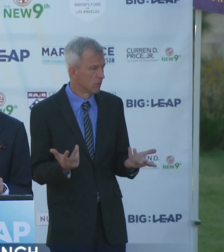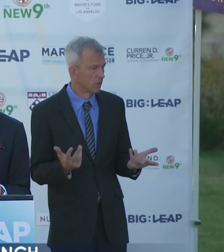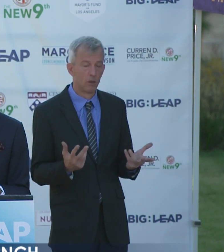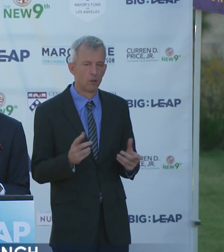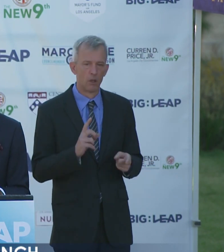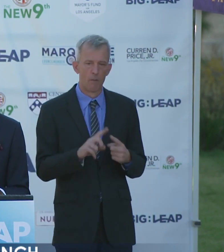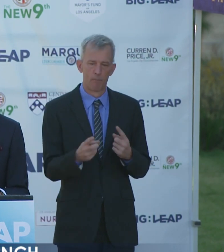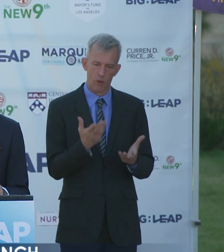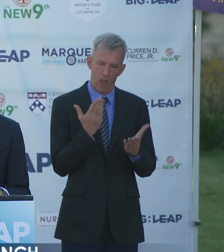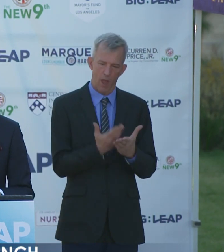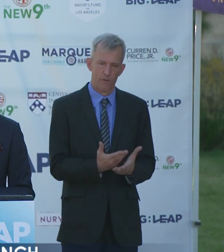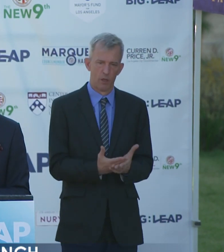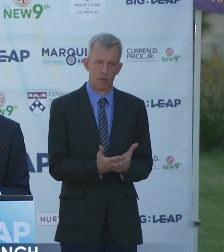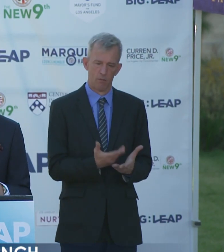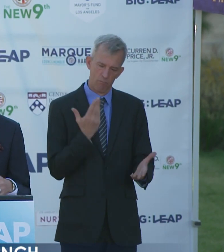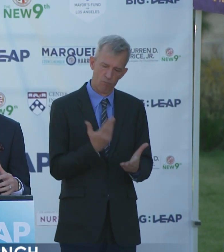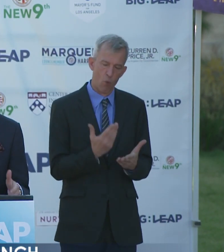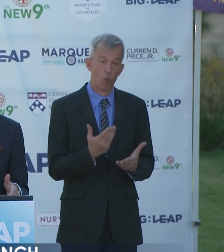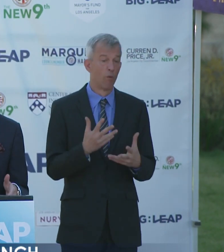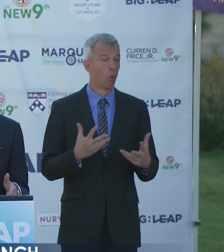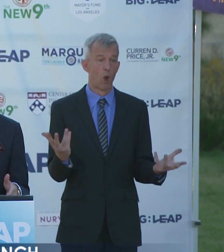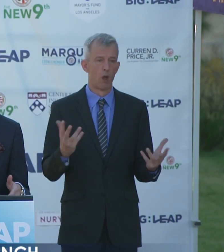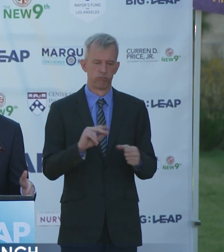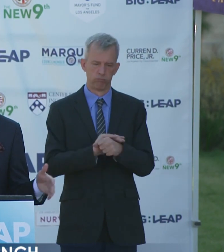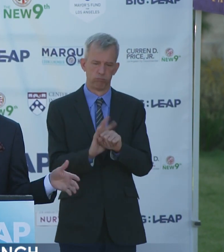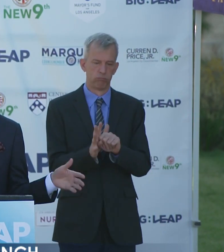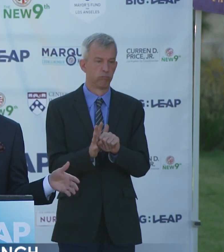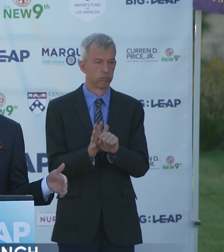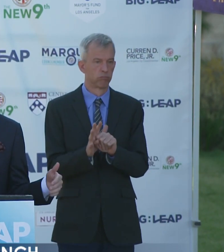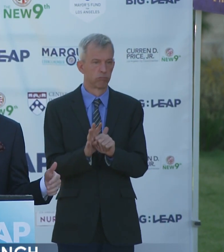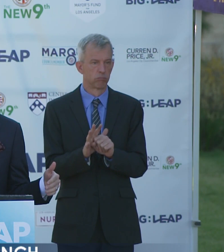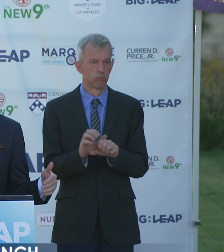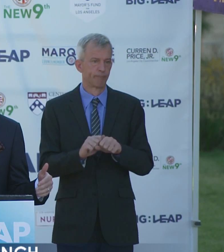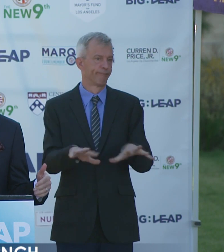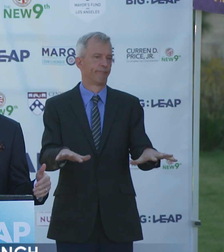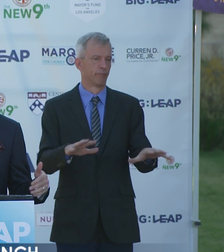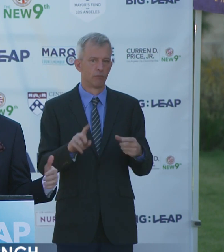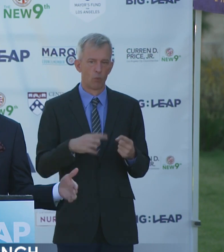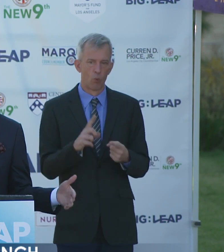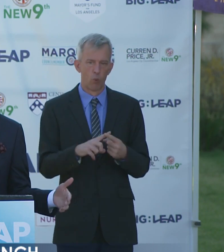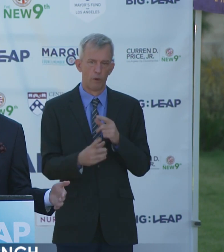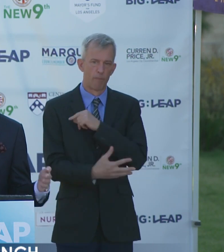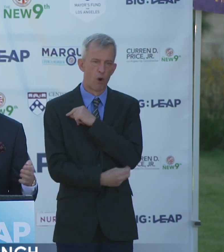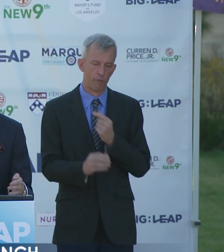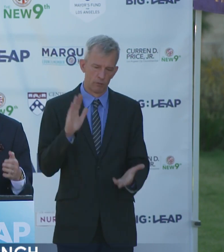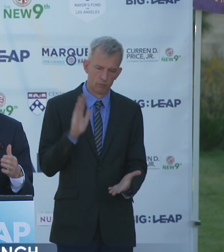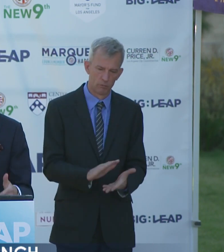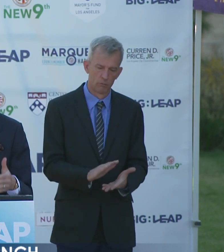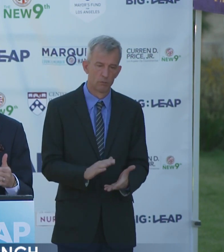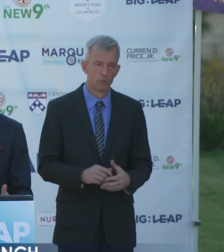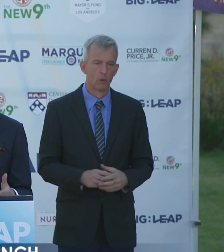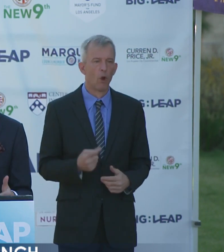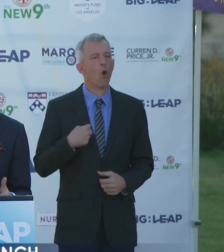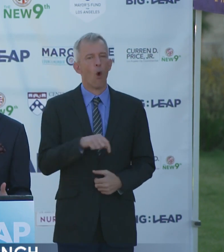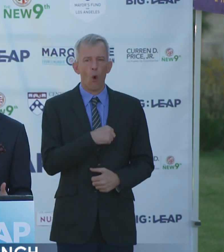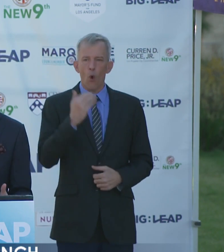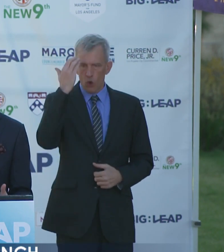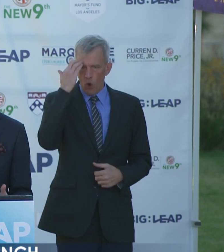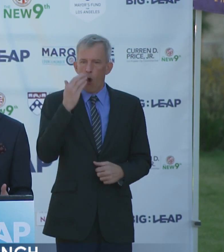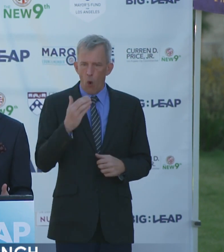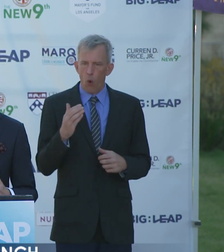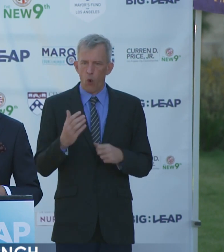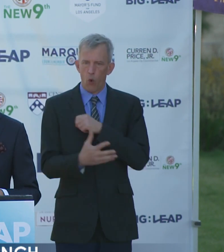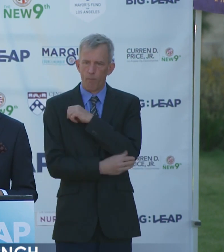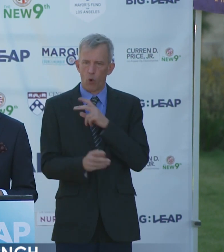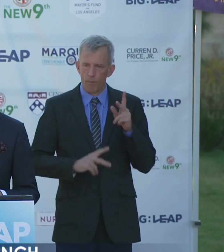course, $1,000 a month isn't enough to replace work. So anybody who thinks that people are going to be able to not work, we know that the poor work in Los